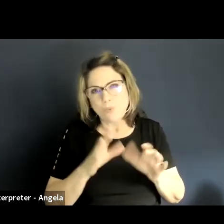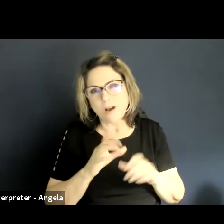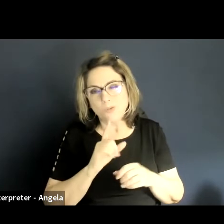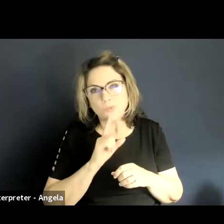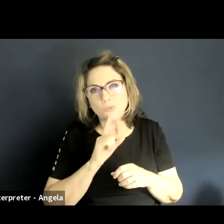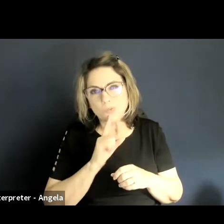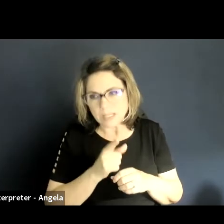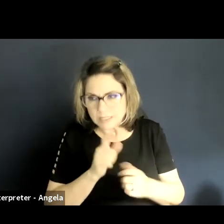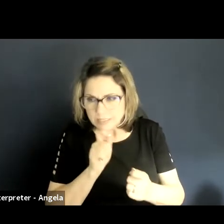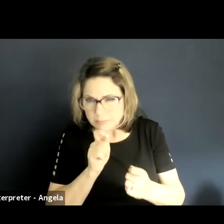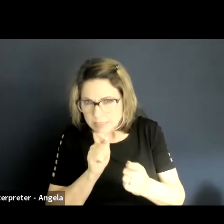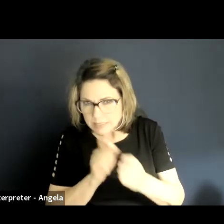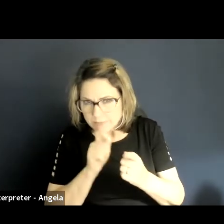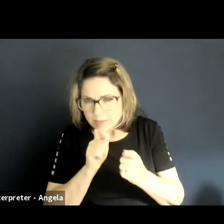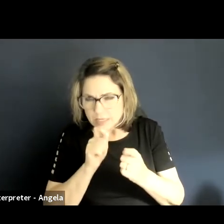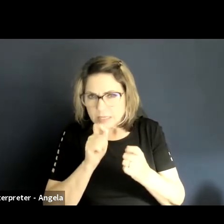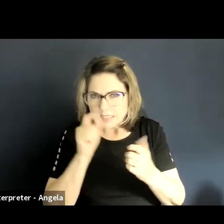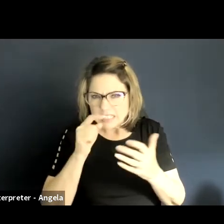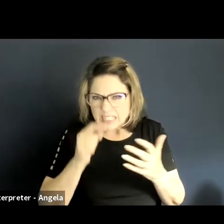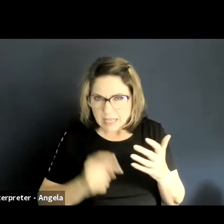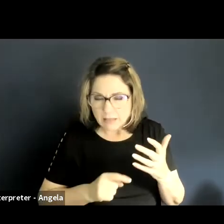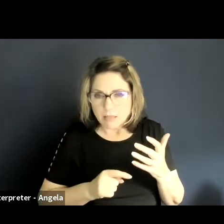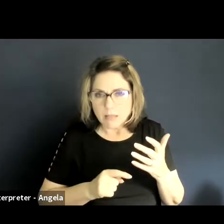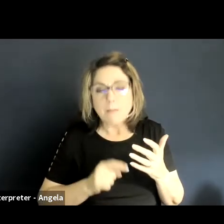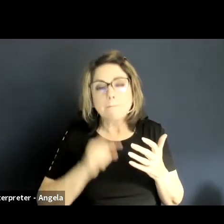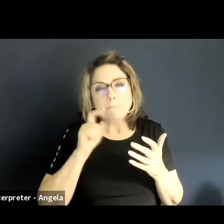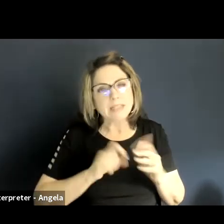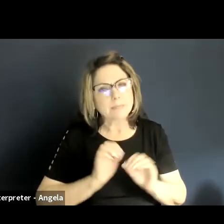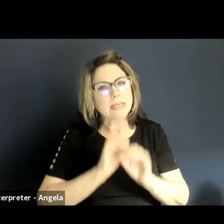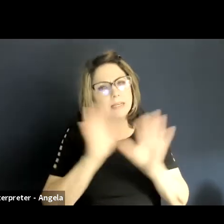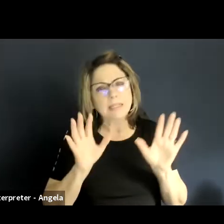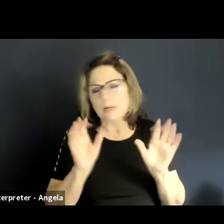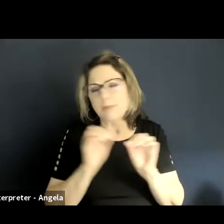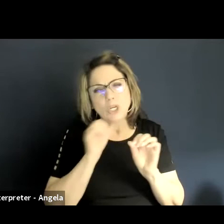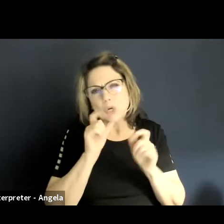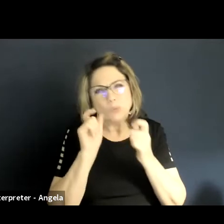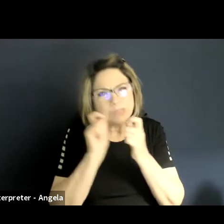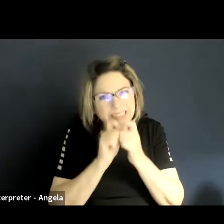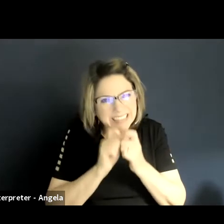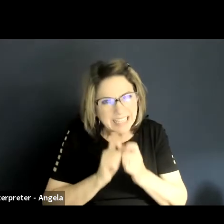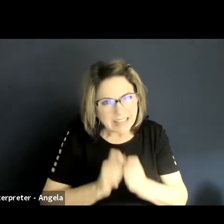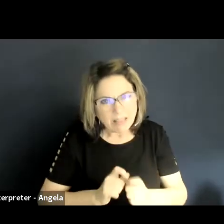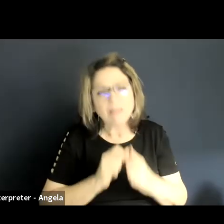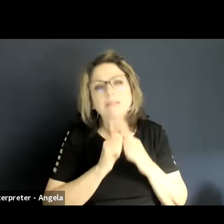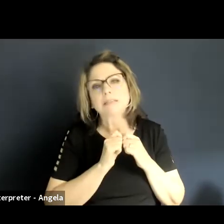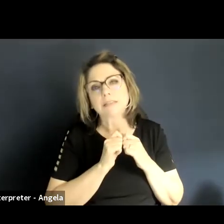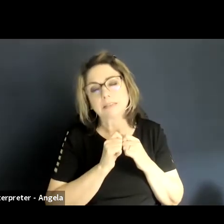specific details. So they have to be clear questions, but you can't get into the details because that's what we're going to talk about next.